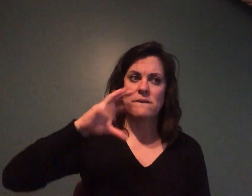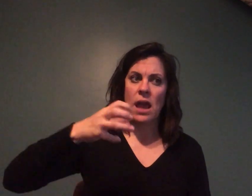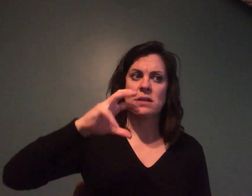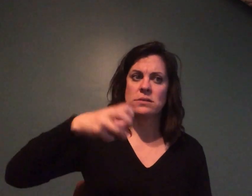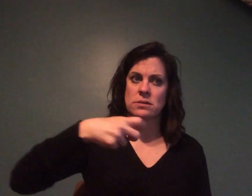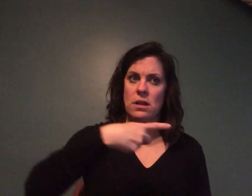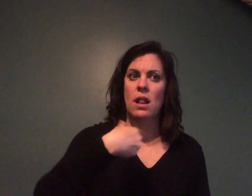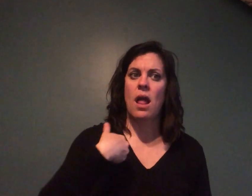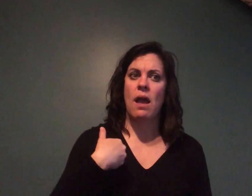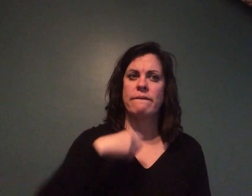Megan?